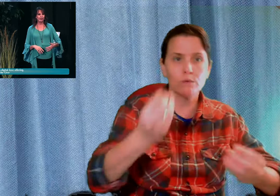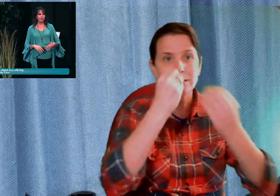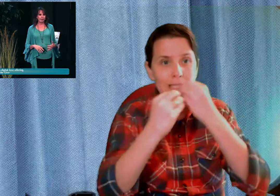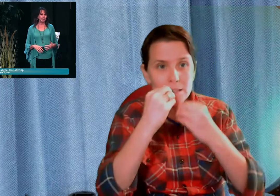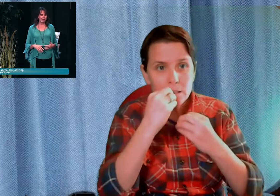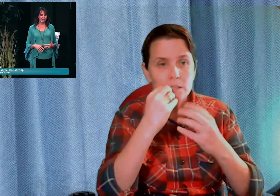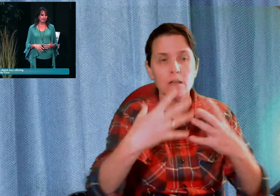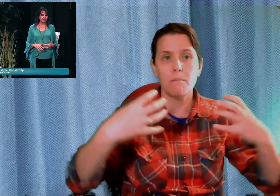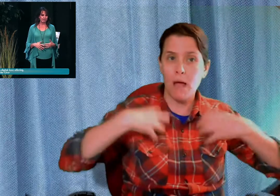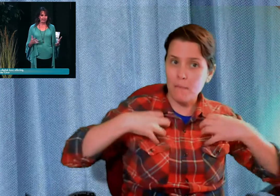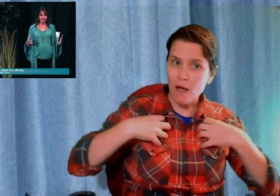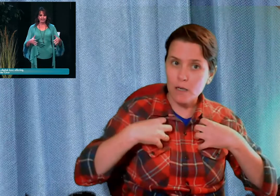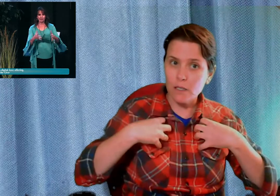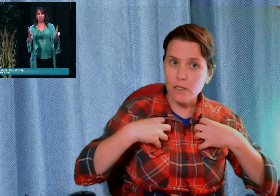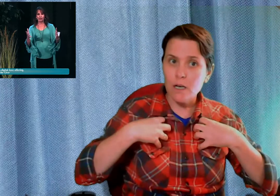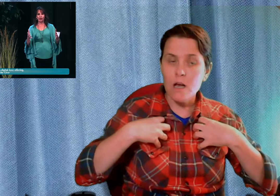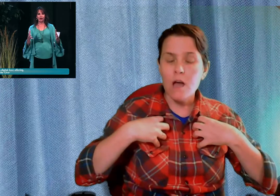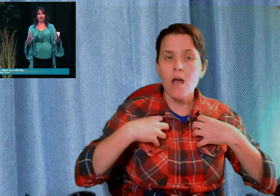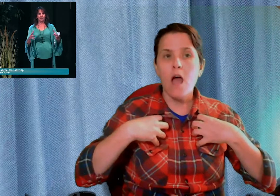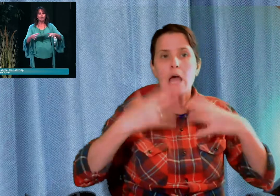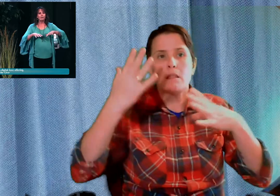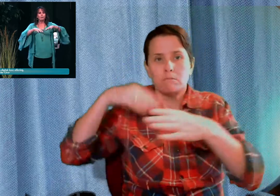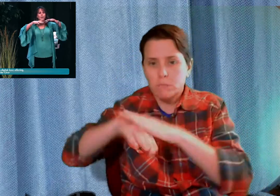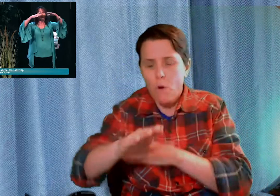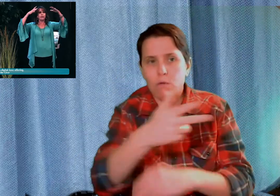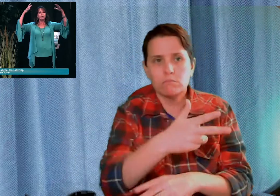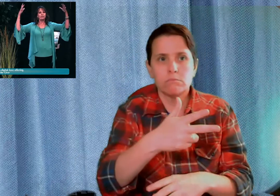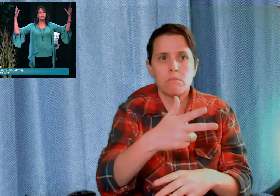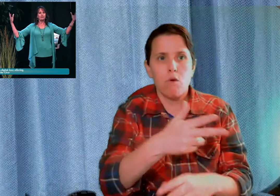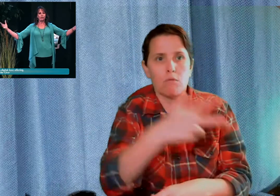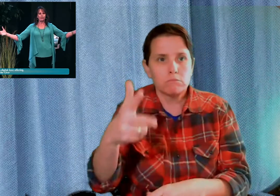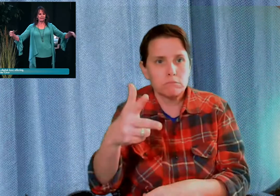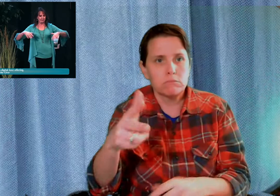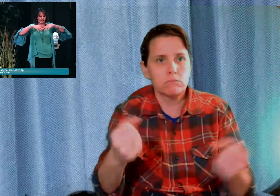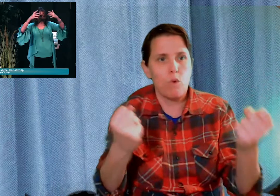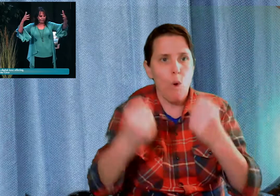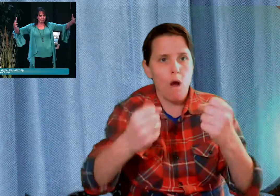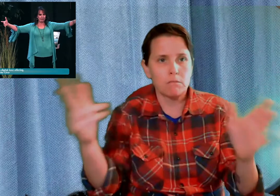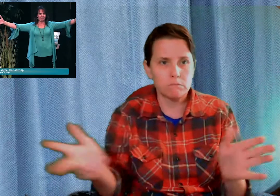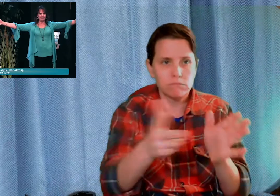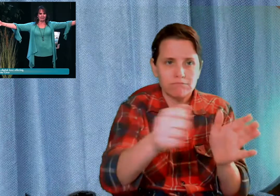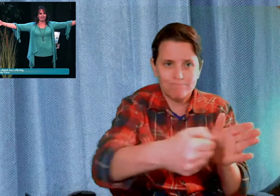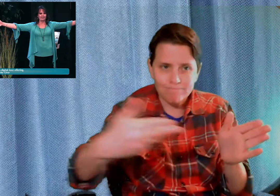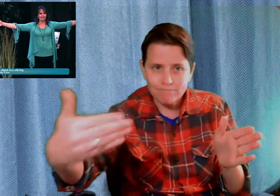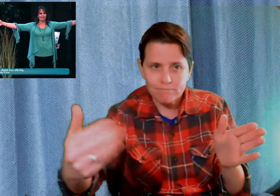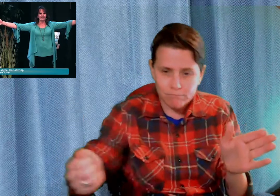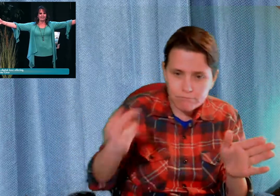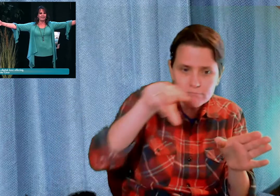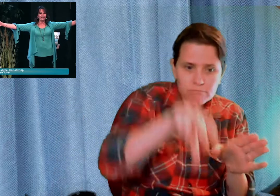their backpacks ready and into the car, but we were able to do it in the